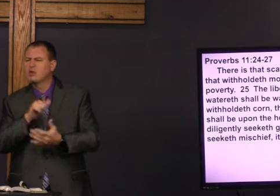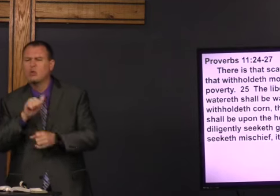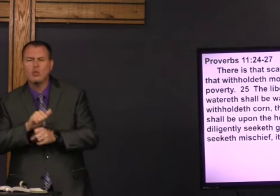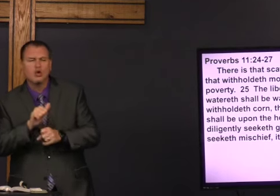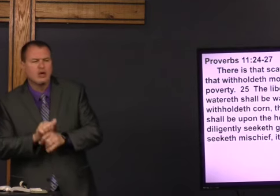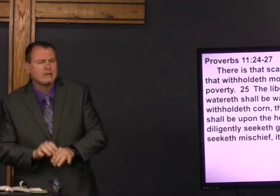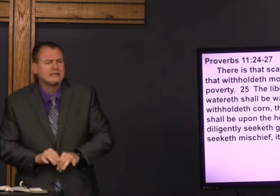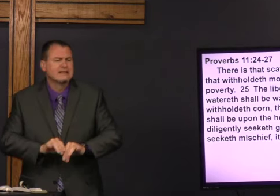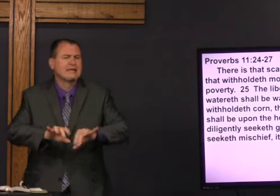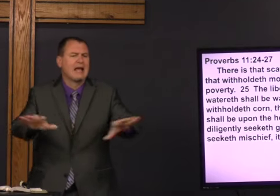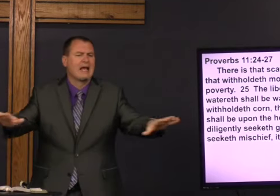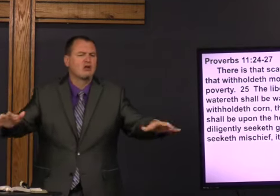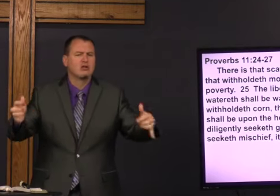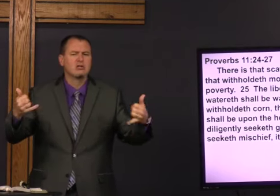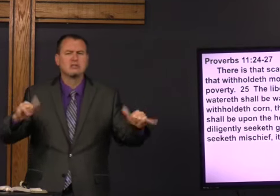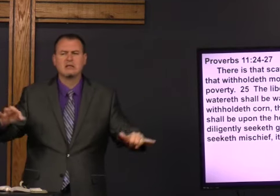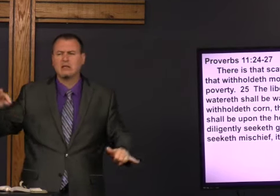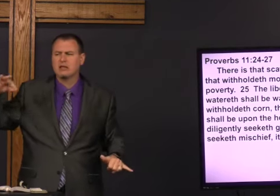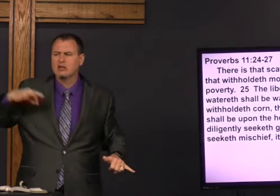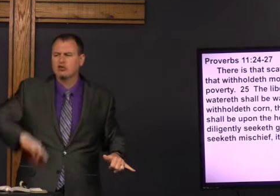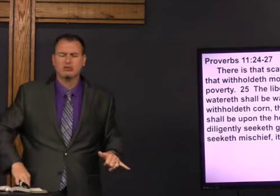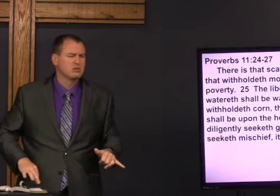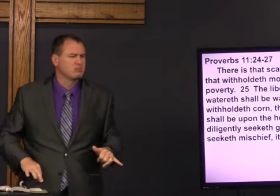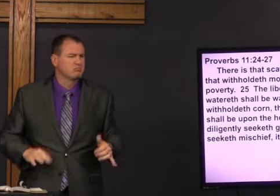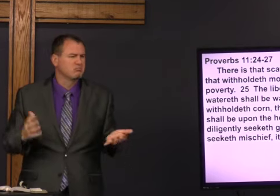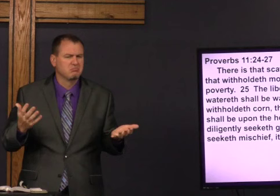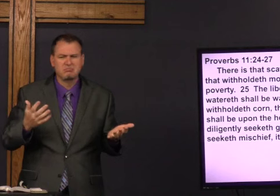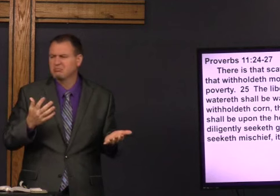talking about scattering, but increasing.